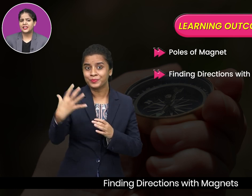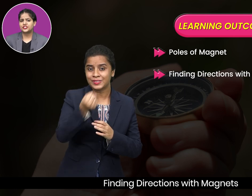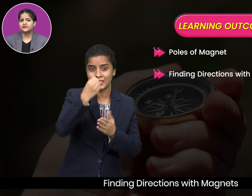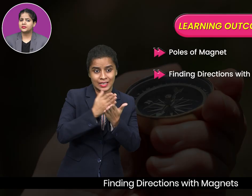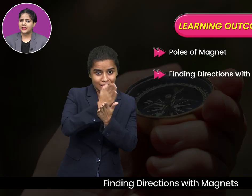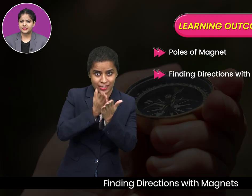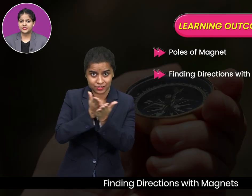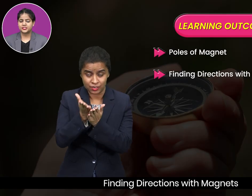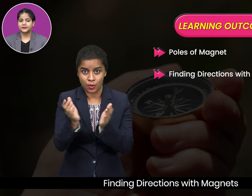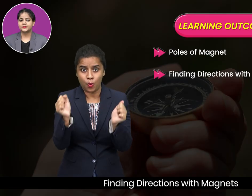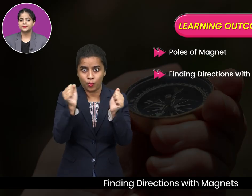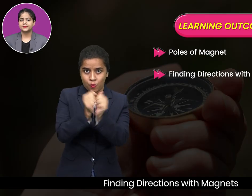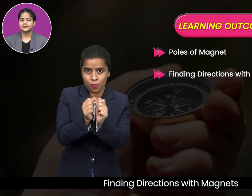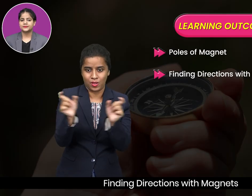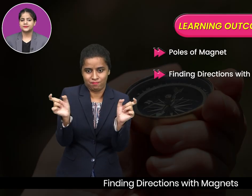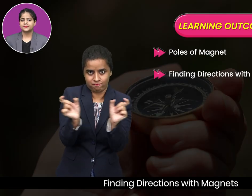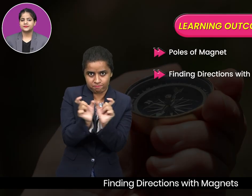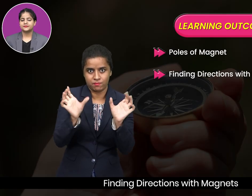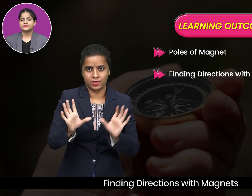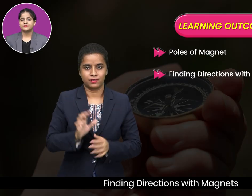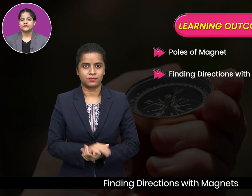finding direction with magnets,